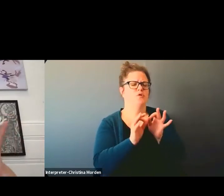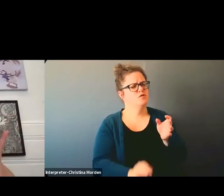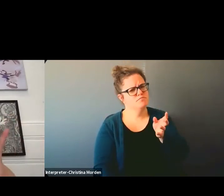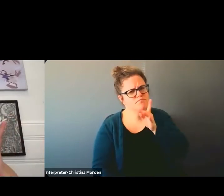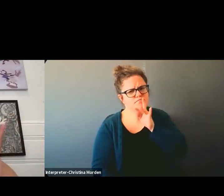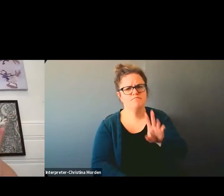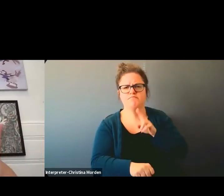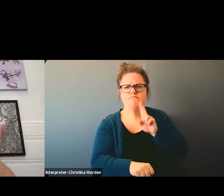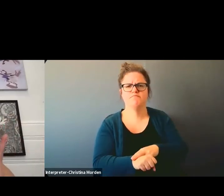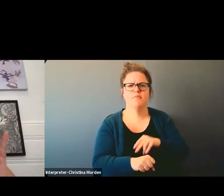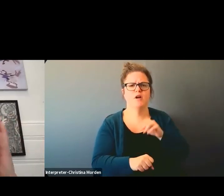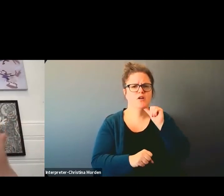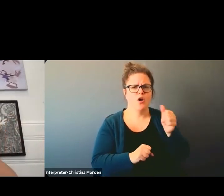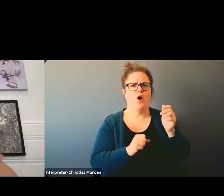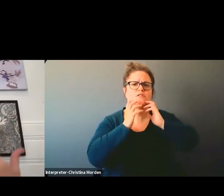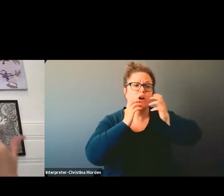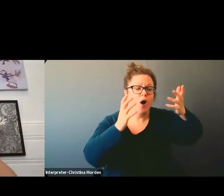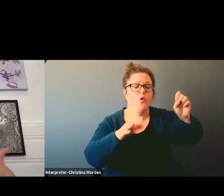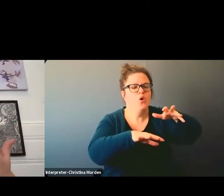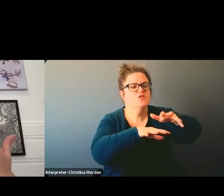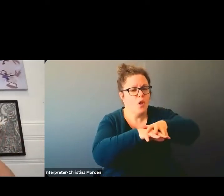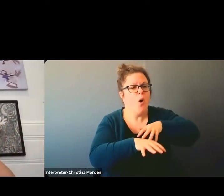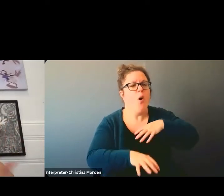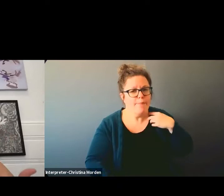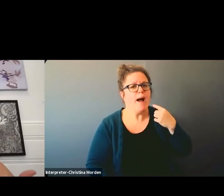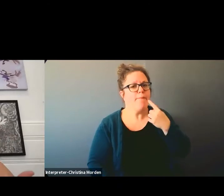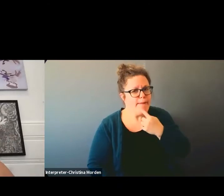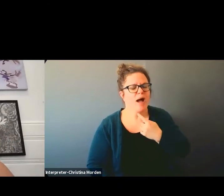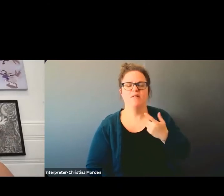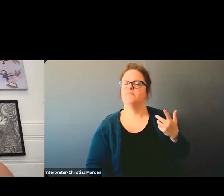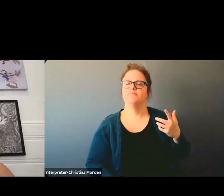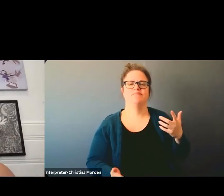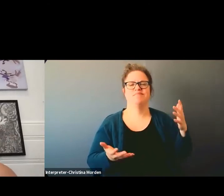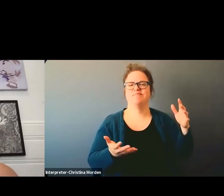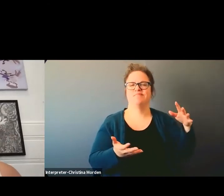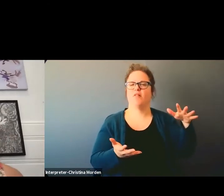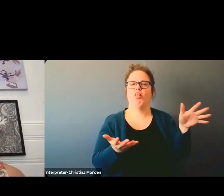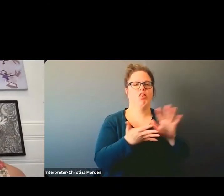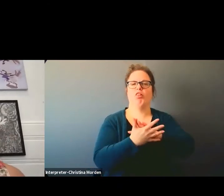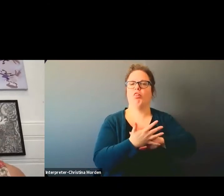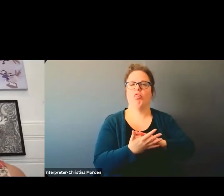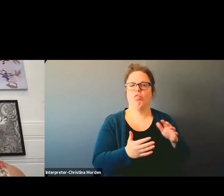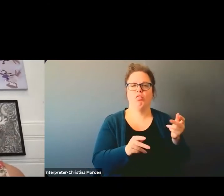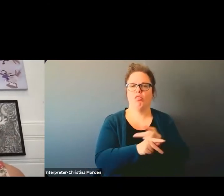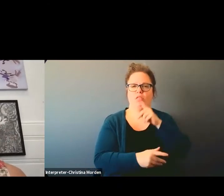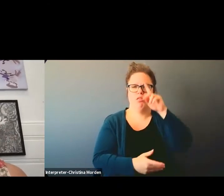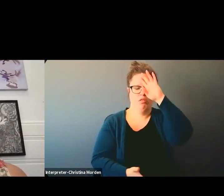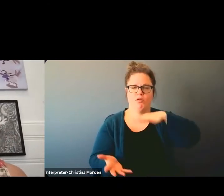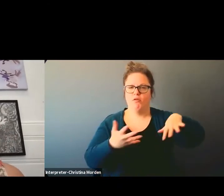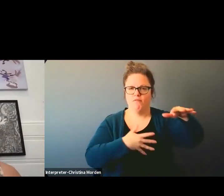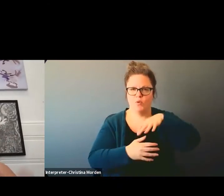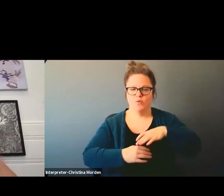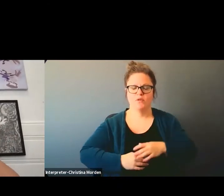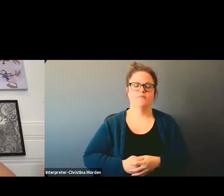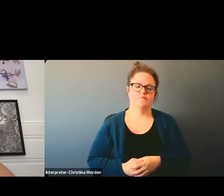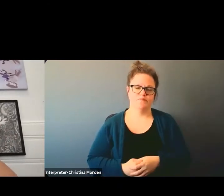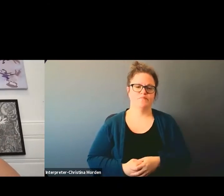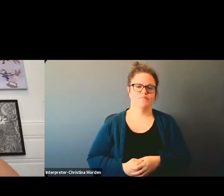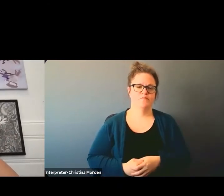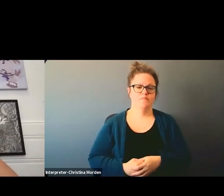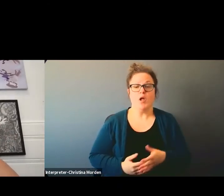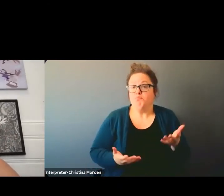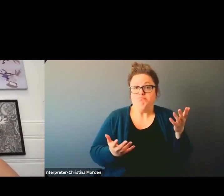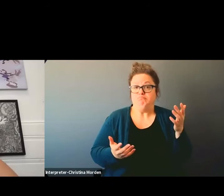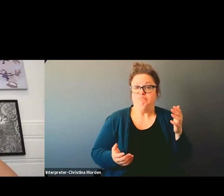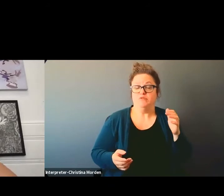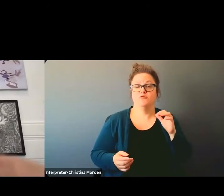or exaggerating your mouth, because that just distorts things and makes it hard to read. But then again, don't assume